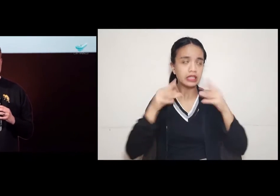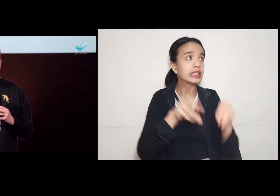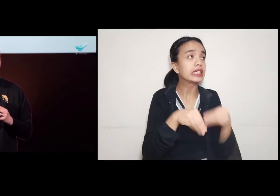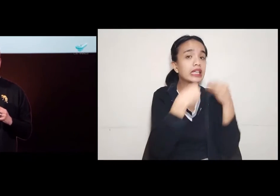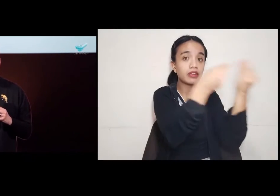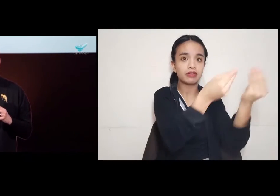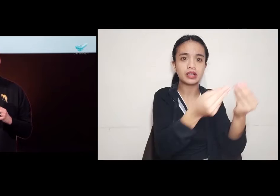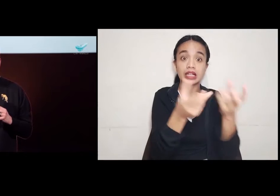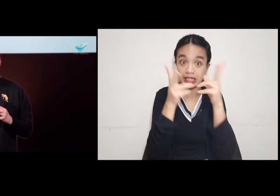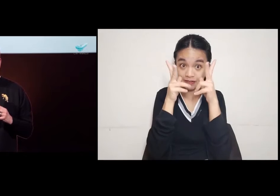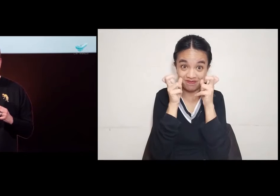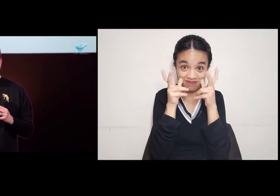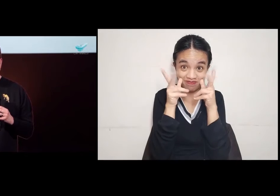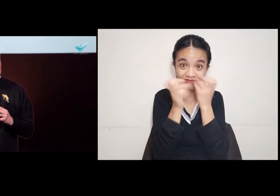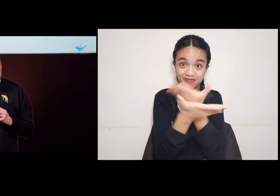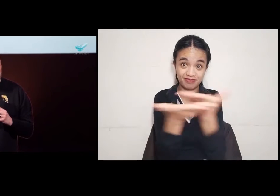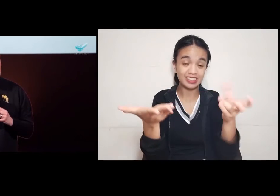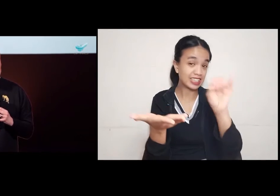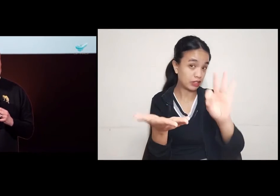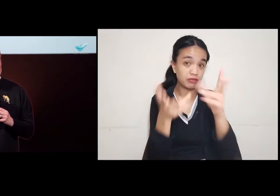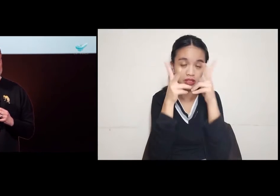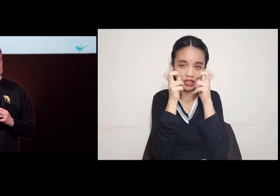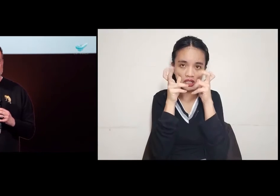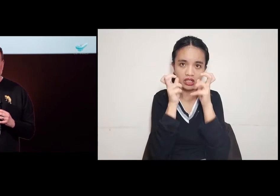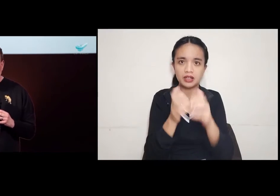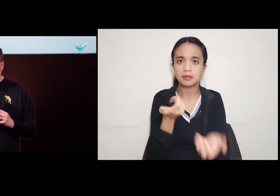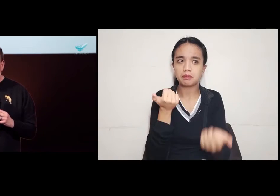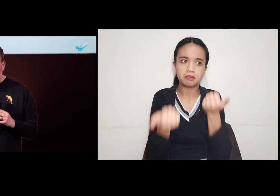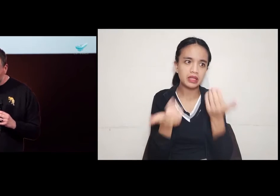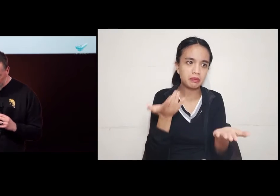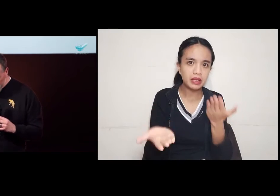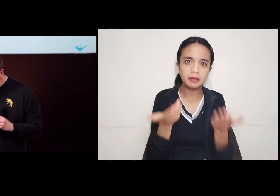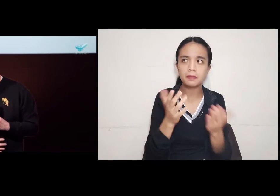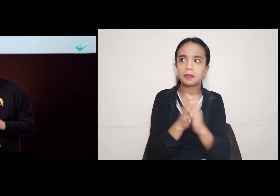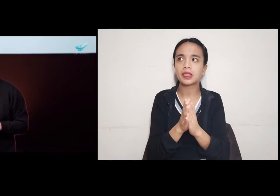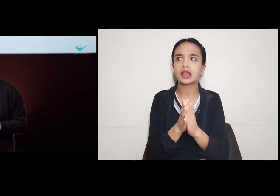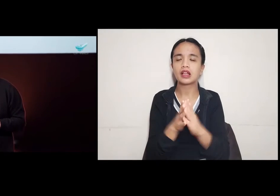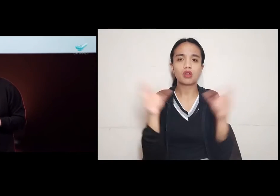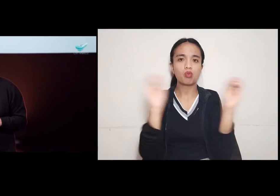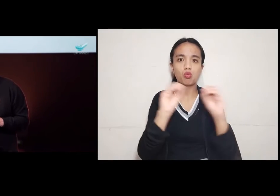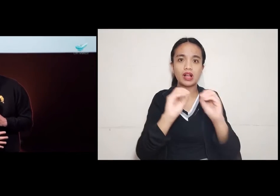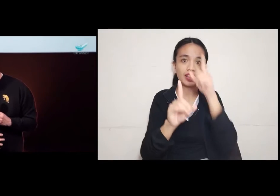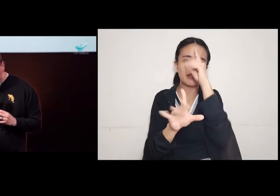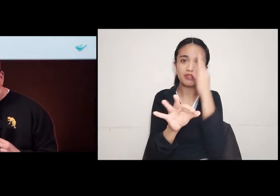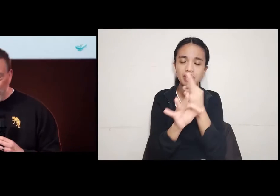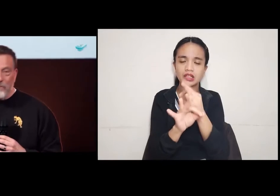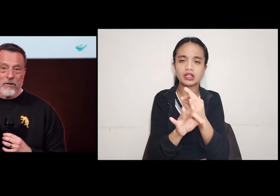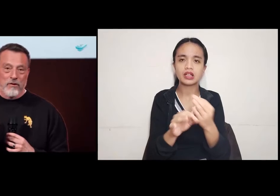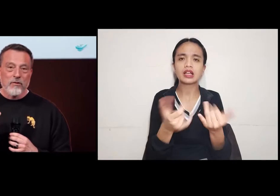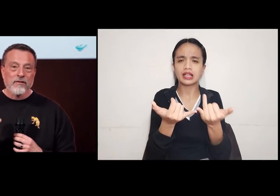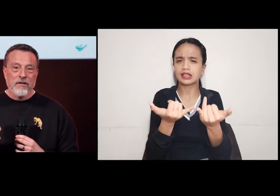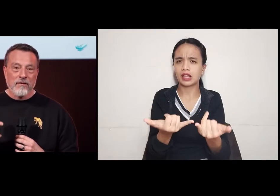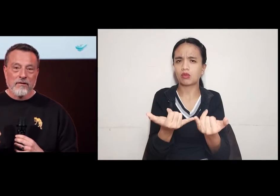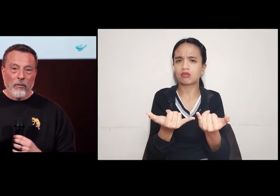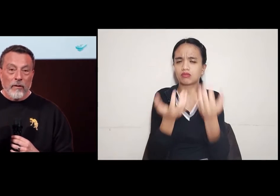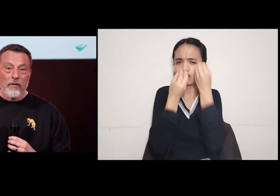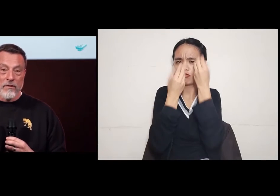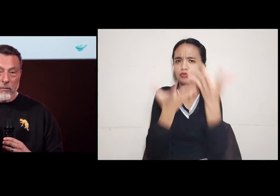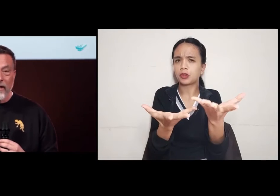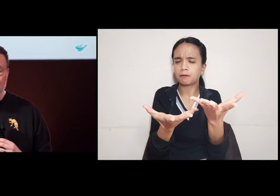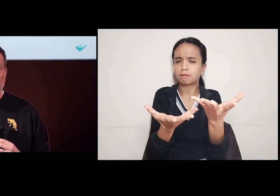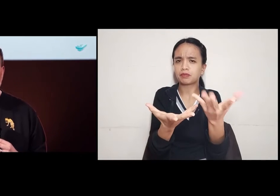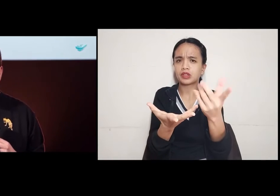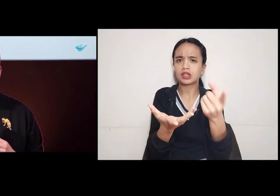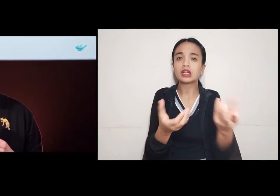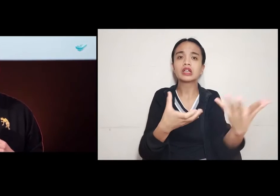him. And so if you're listening right now and you've never crossed the line of faith and put your trust in Jesus, I want to invite